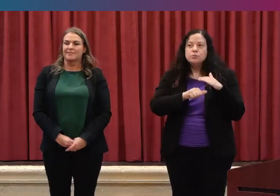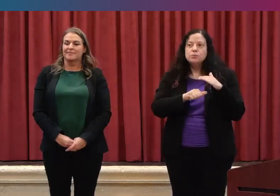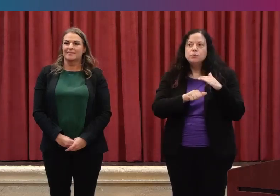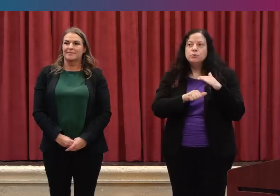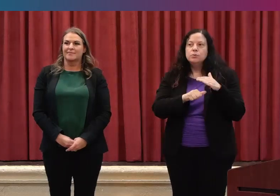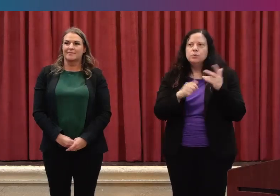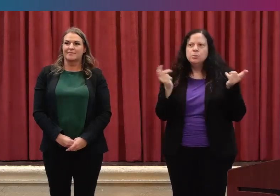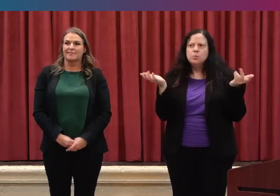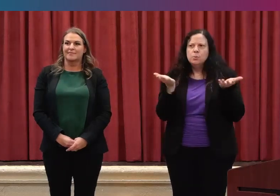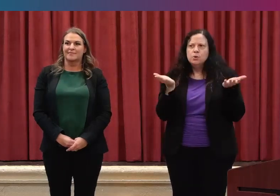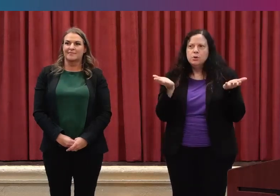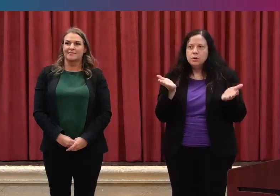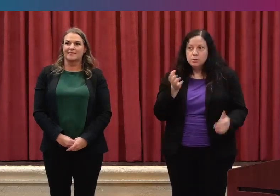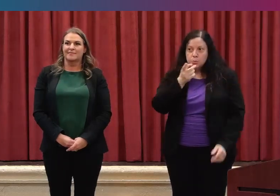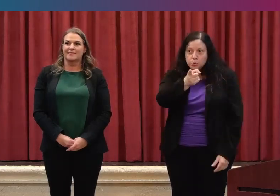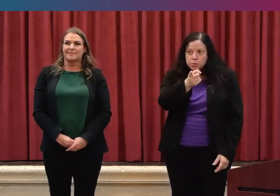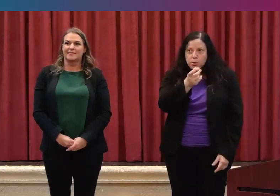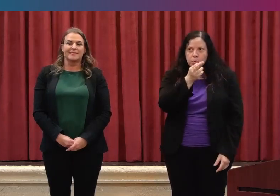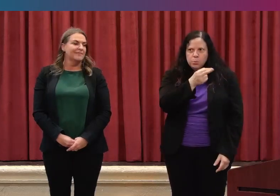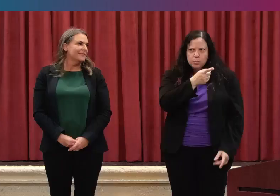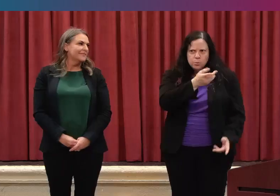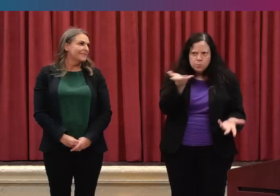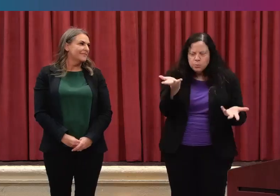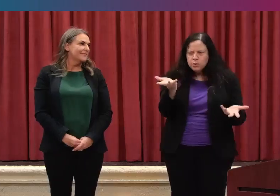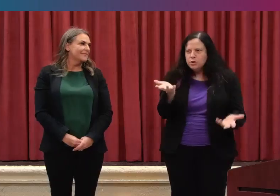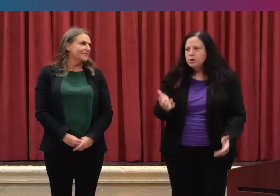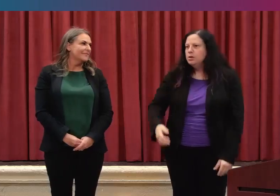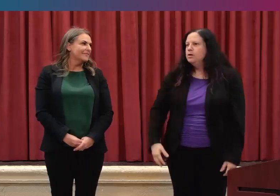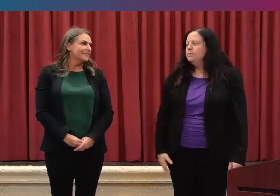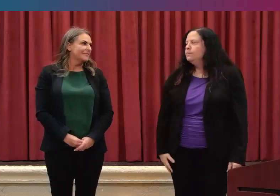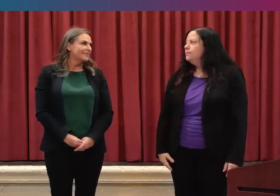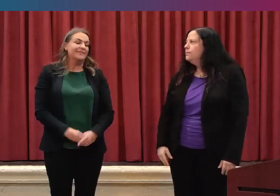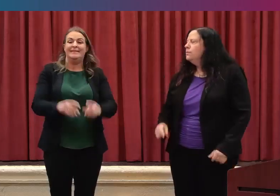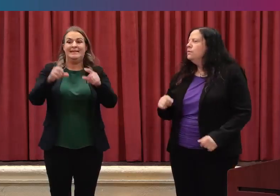person is asking about VRI. Who makes the decisions around VRI?